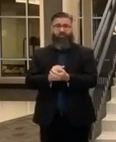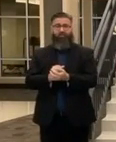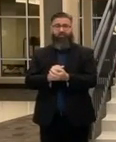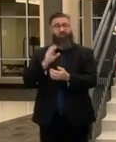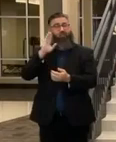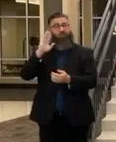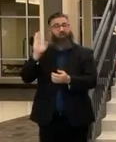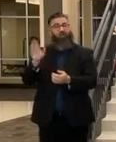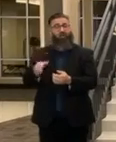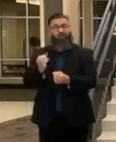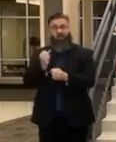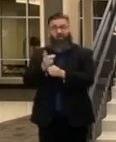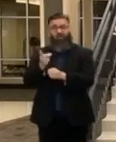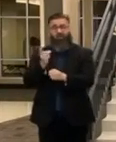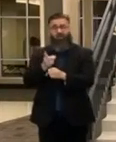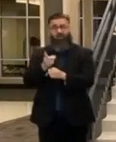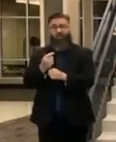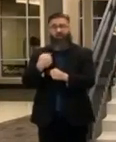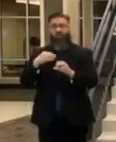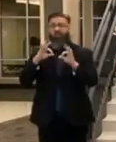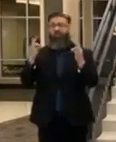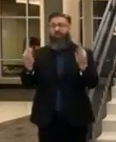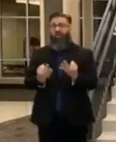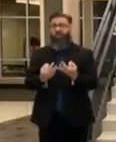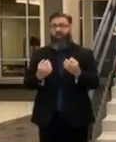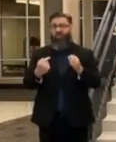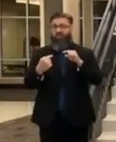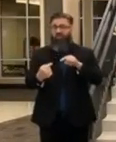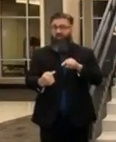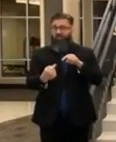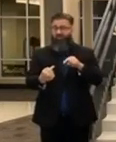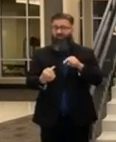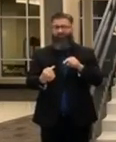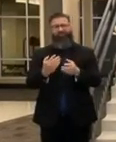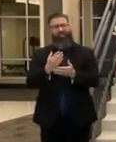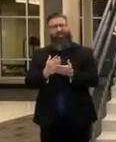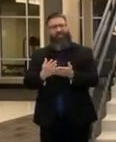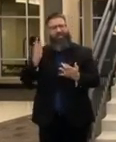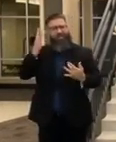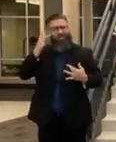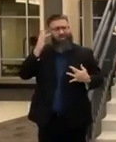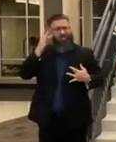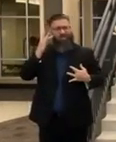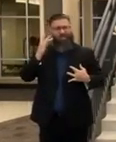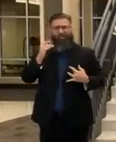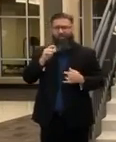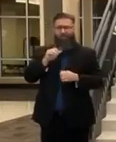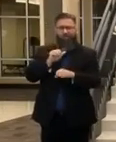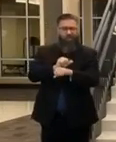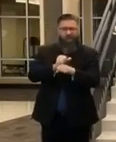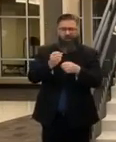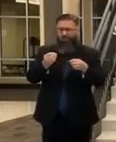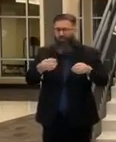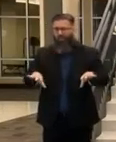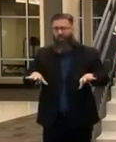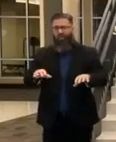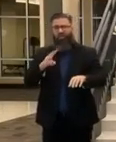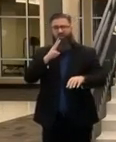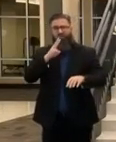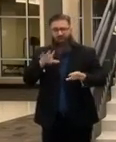struggling. Illness, unemployment, and floods and other life-changing events can alter a